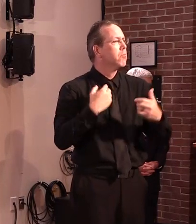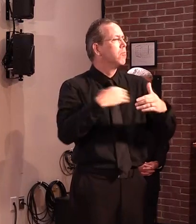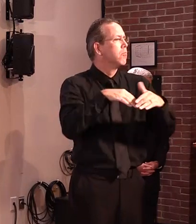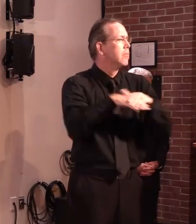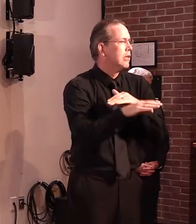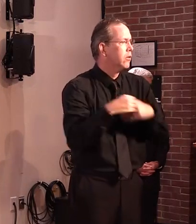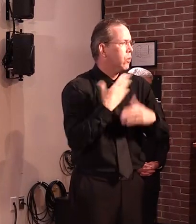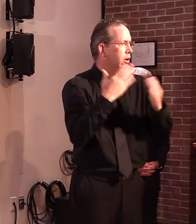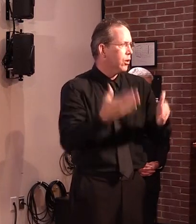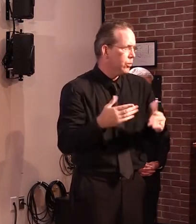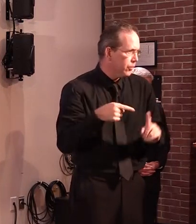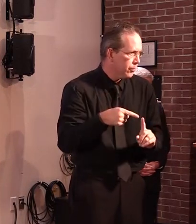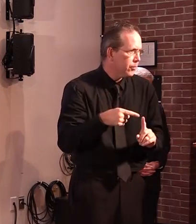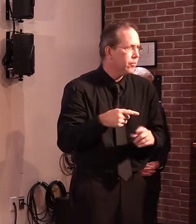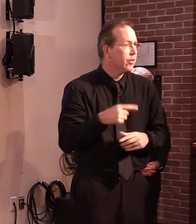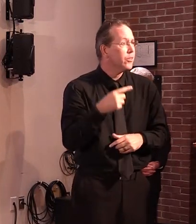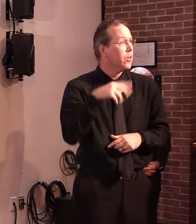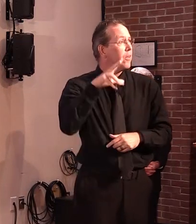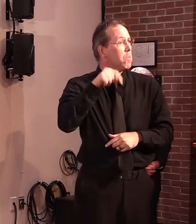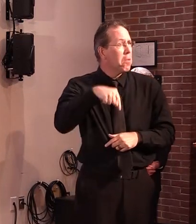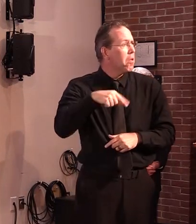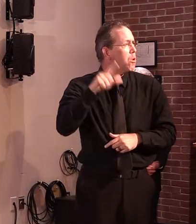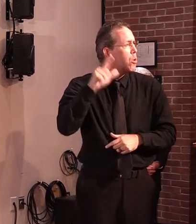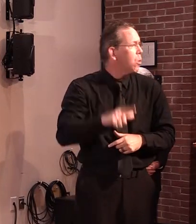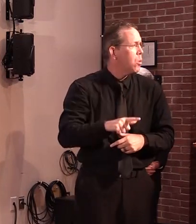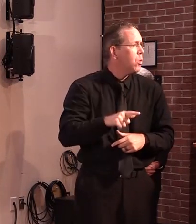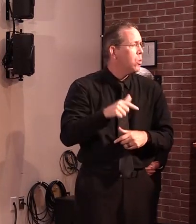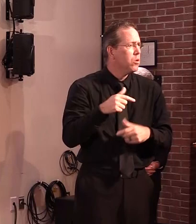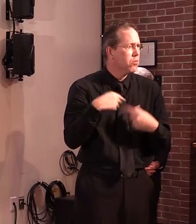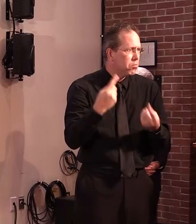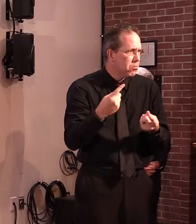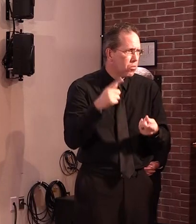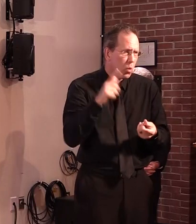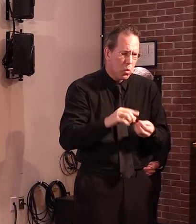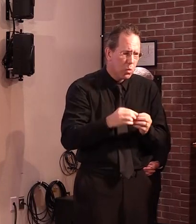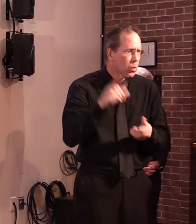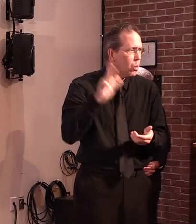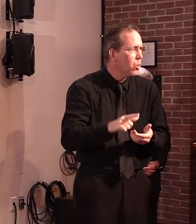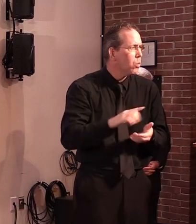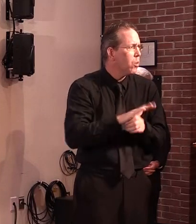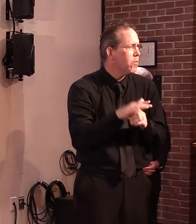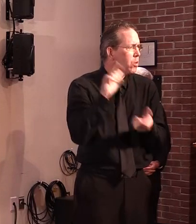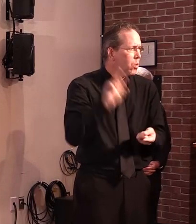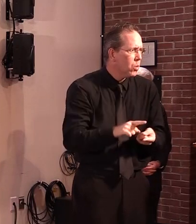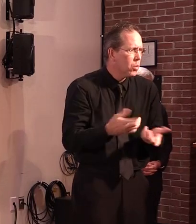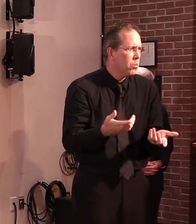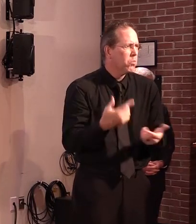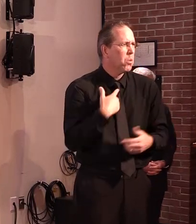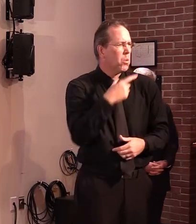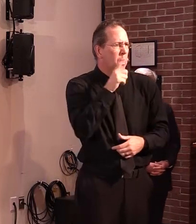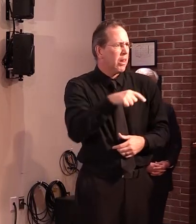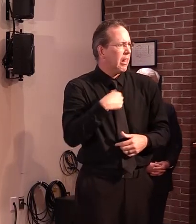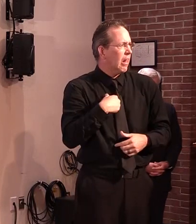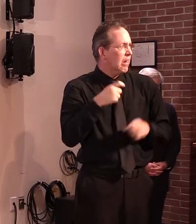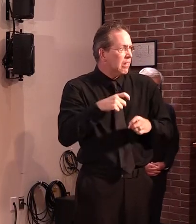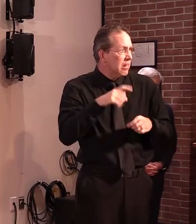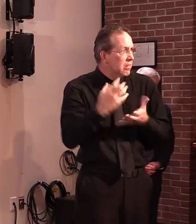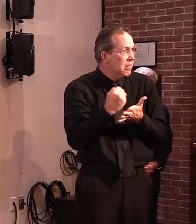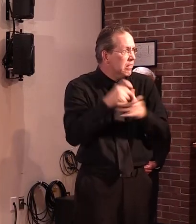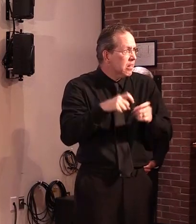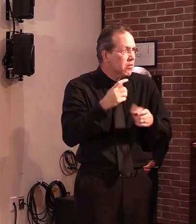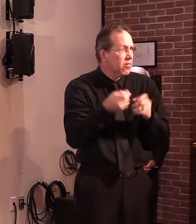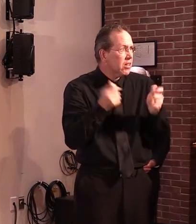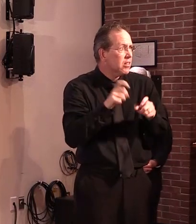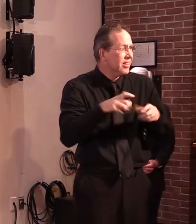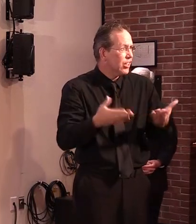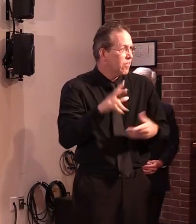a low test positivity, likely does not necessarily need that in a critical way. But if they do want